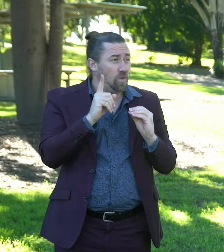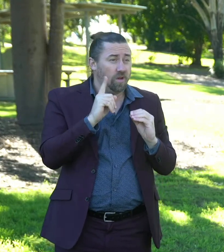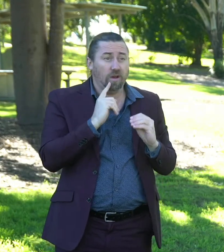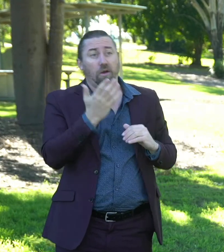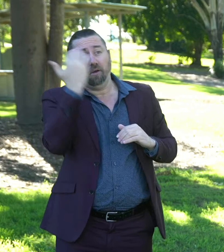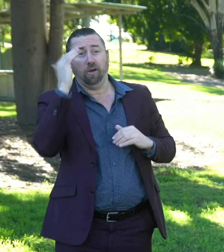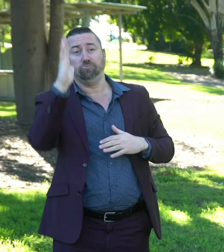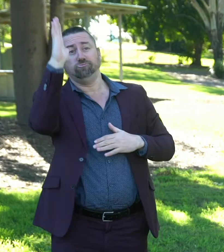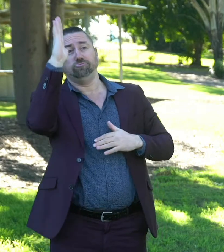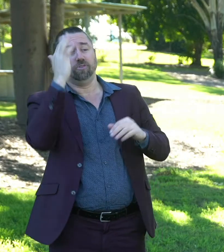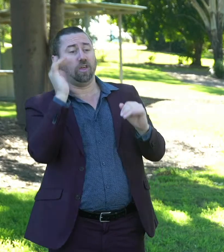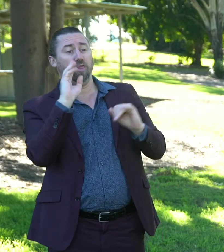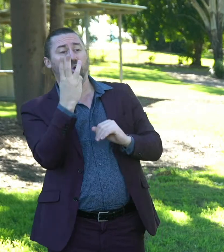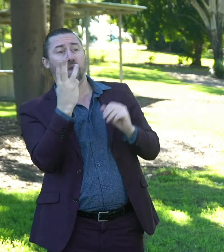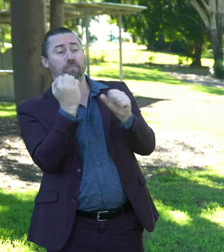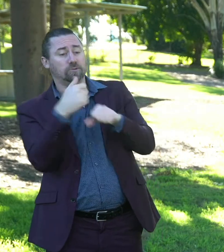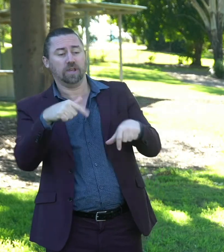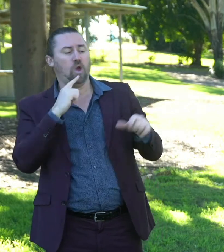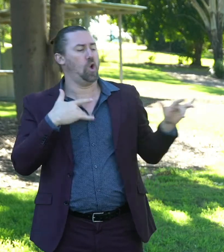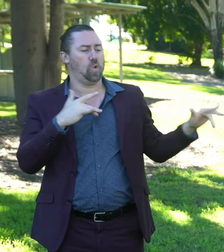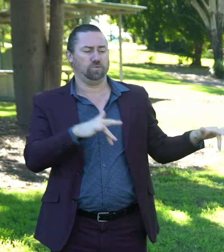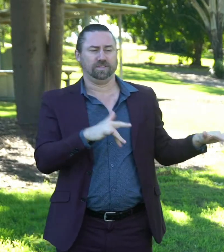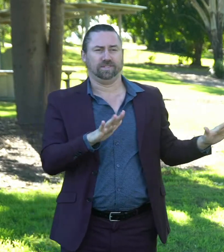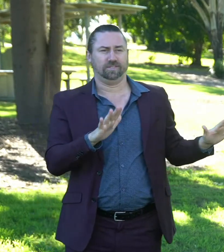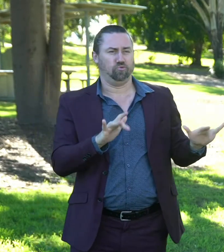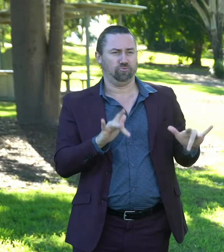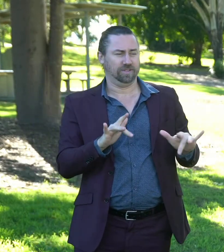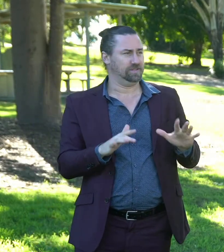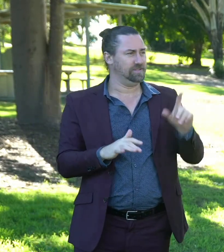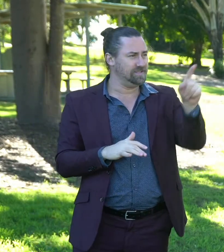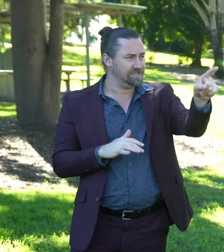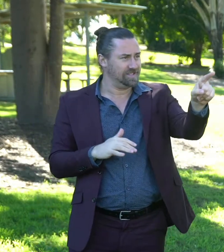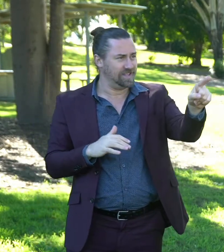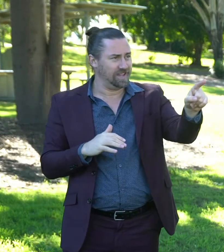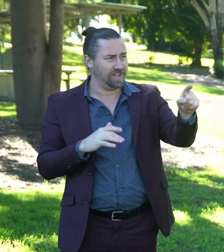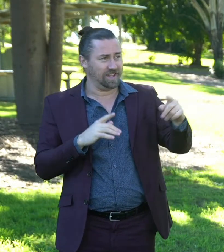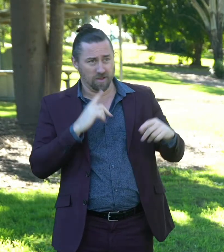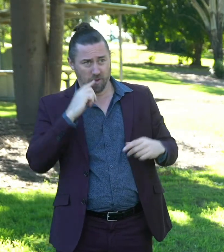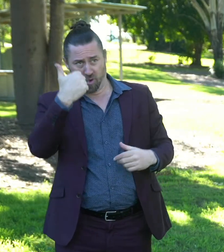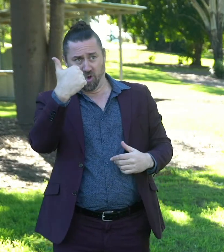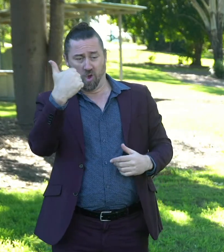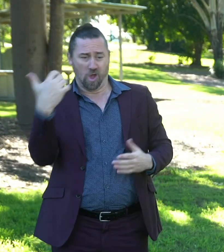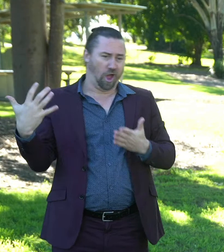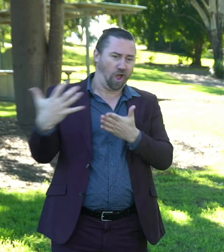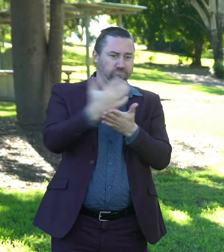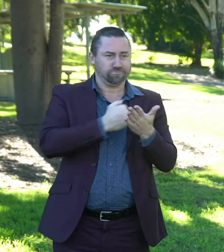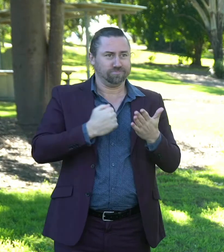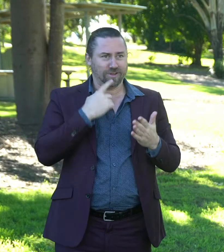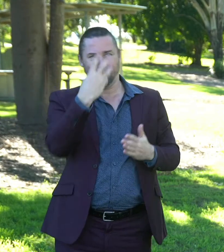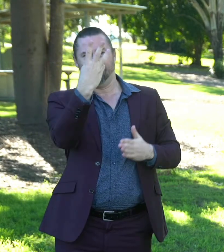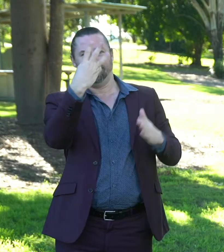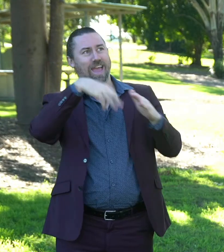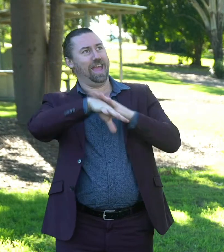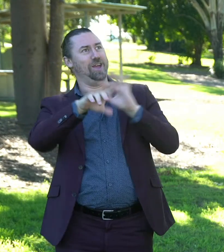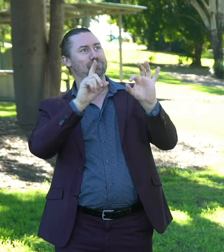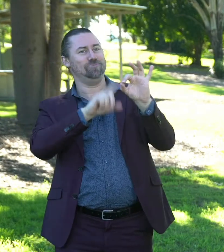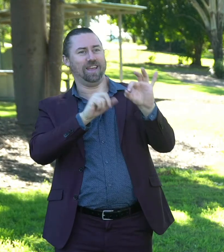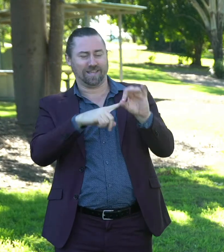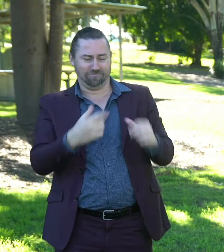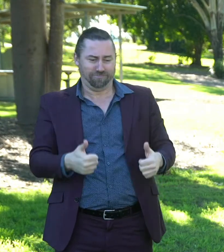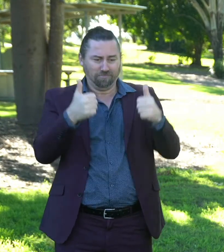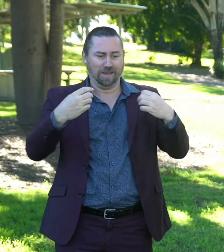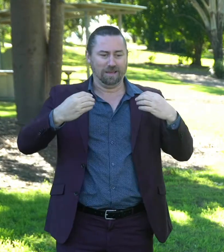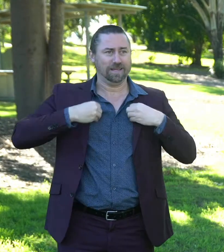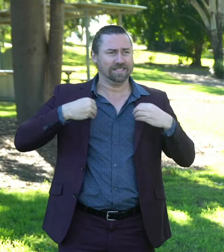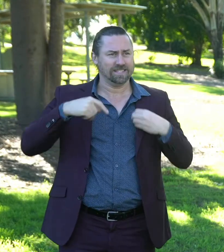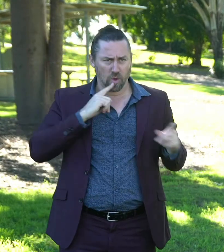host Game 3 here? Not at the moment, no. Obviously, another big window, which 3 would be an economic boost, I suppose. Yeah,